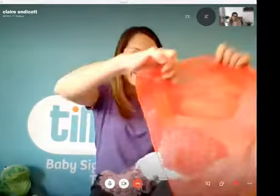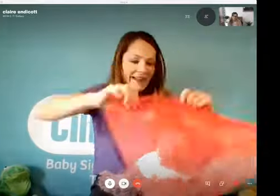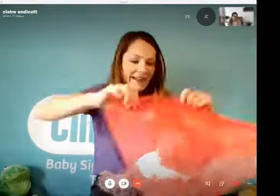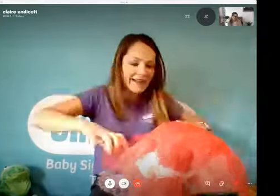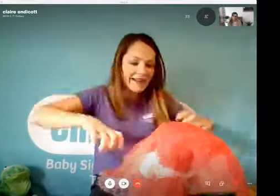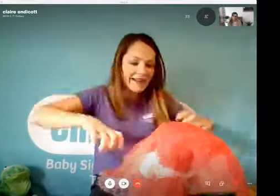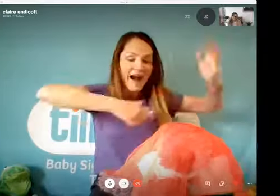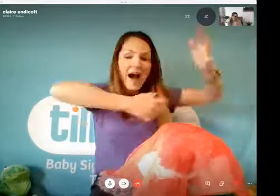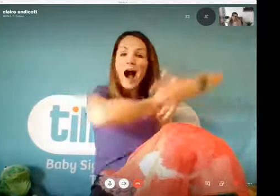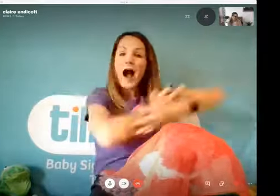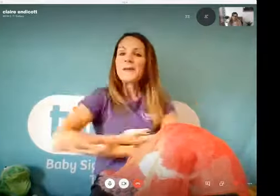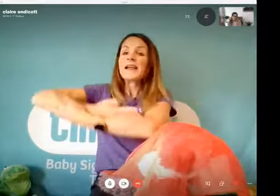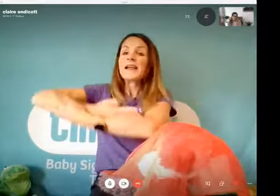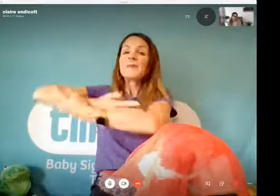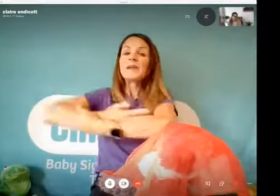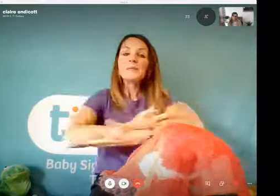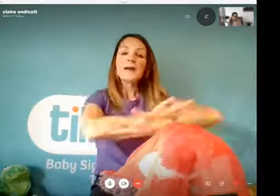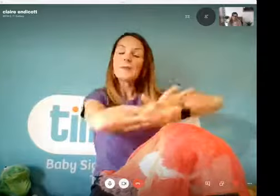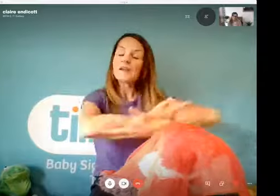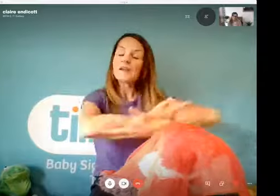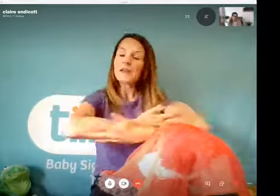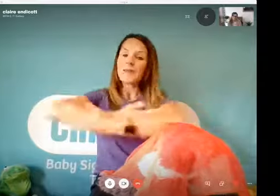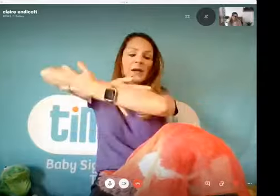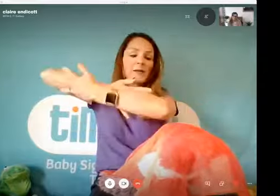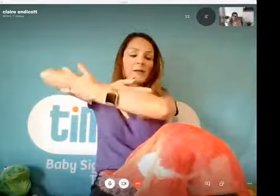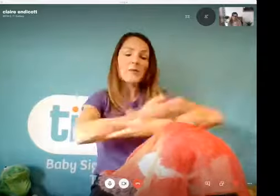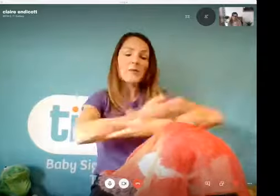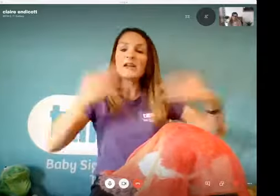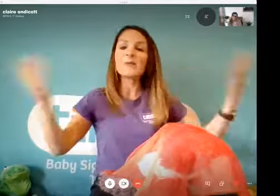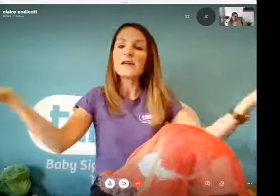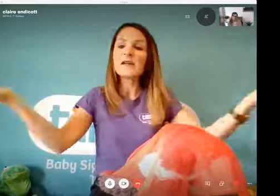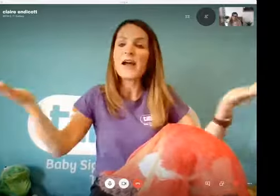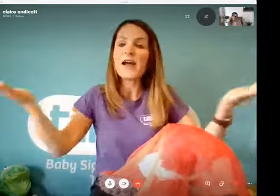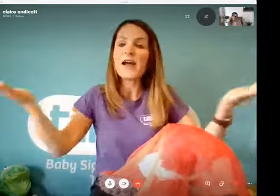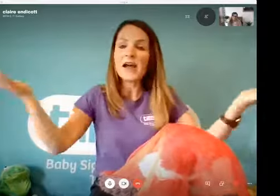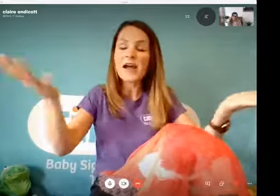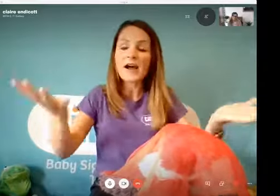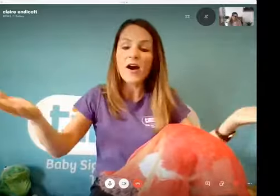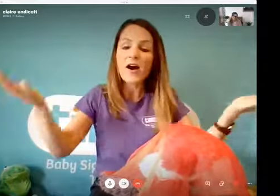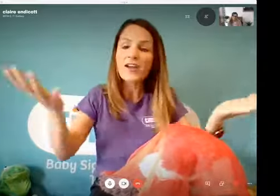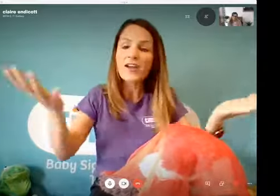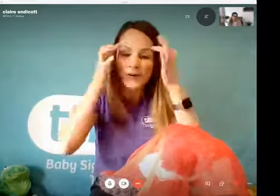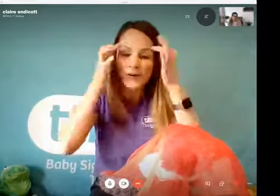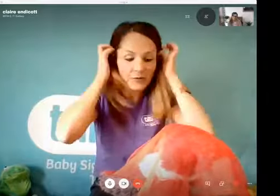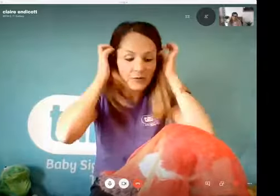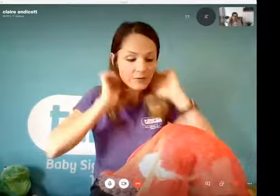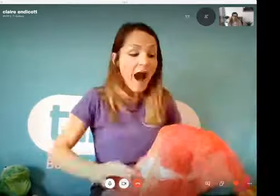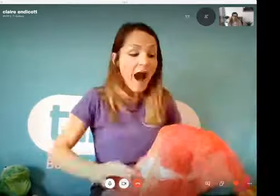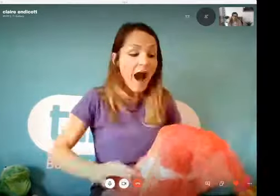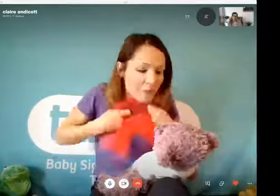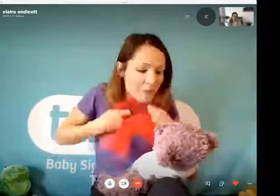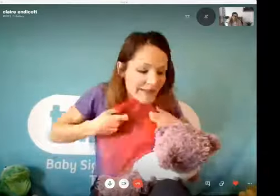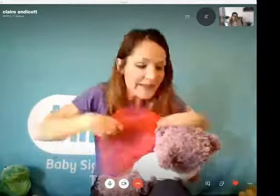Baby, baby, baby, baby, baby, where are you?